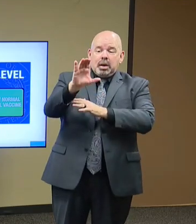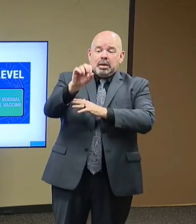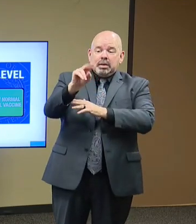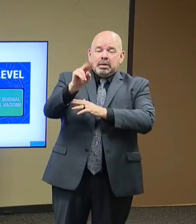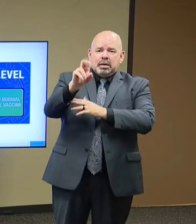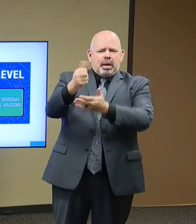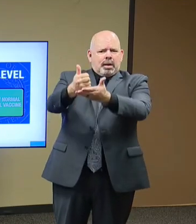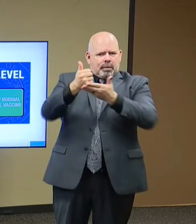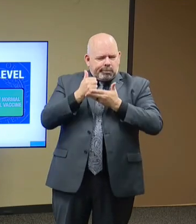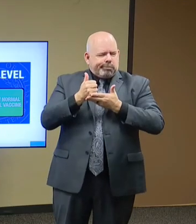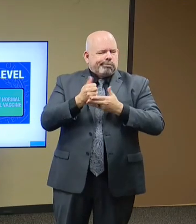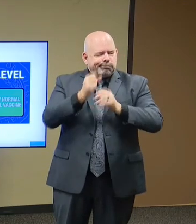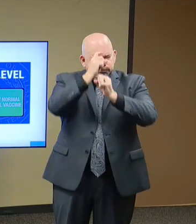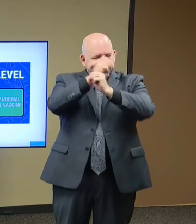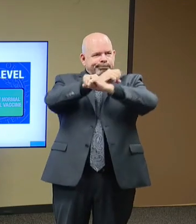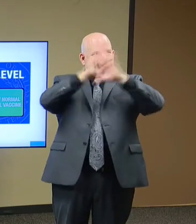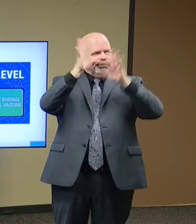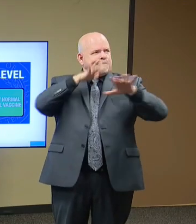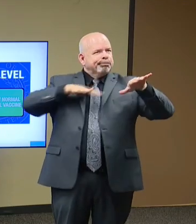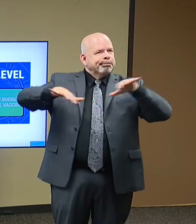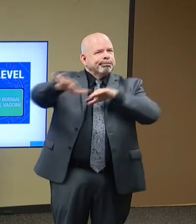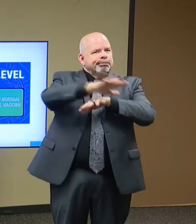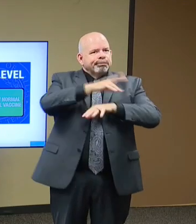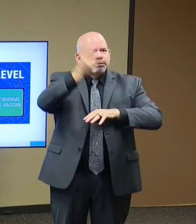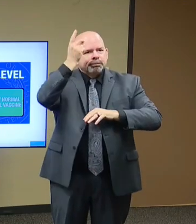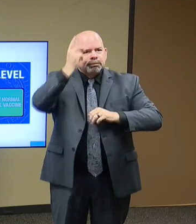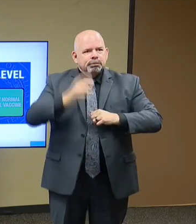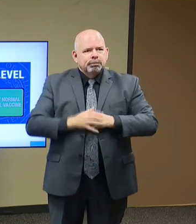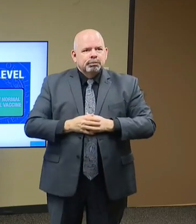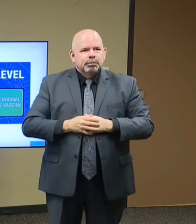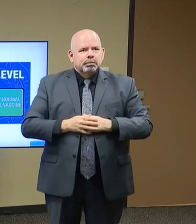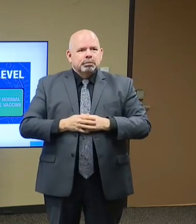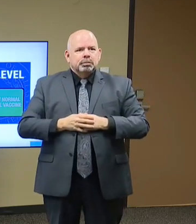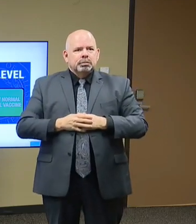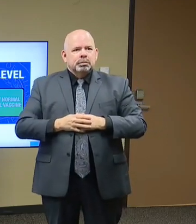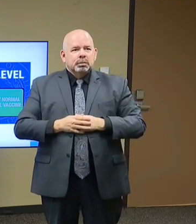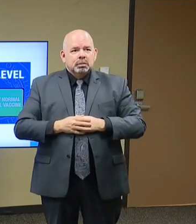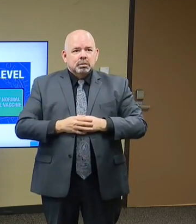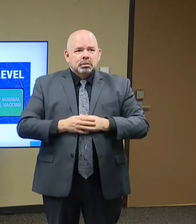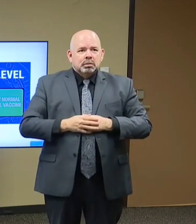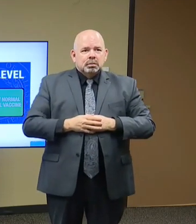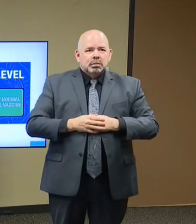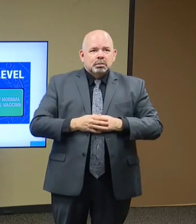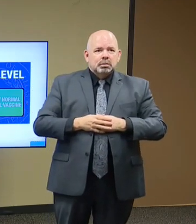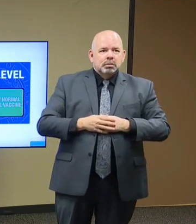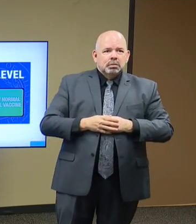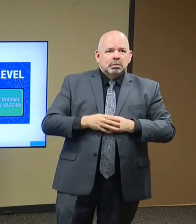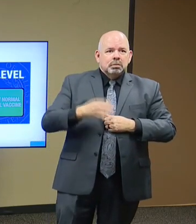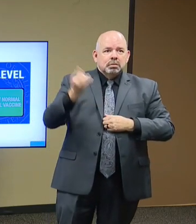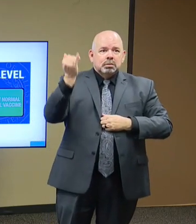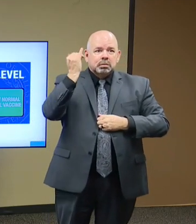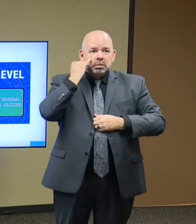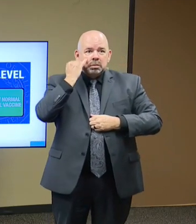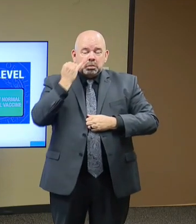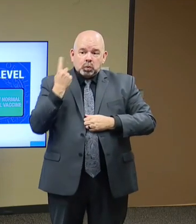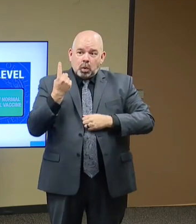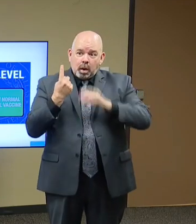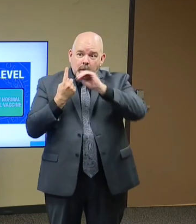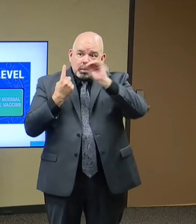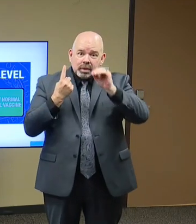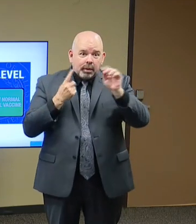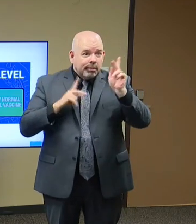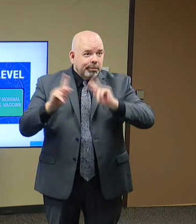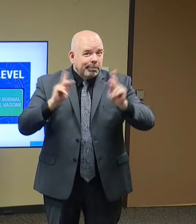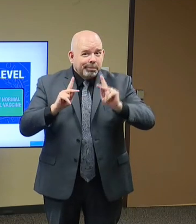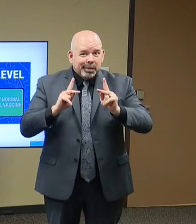Even a 1% undercount, that is missing 1% of the people, would cost us $40 million in assistance to